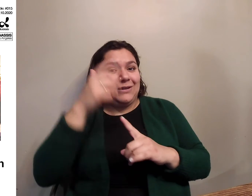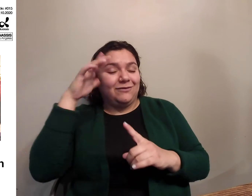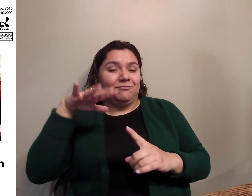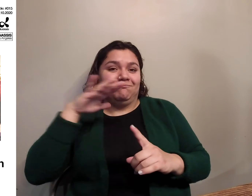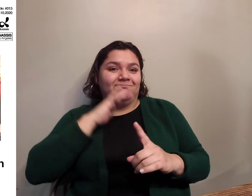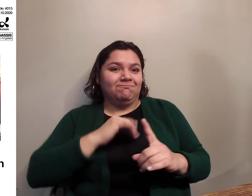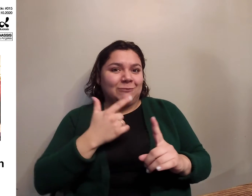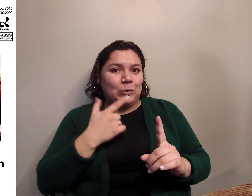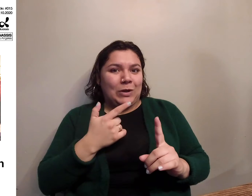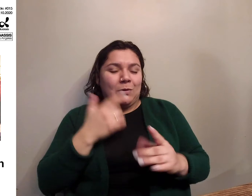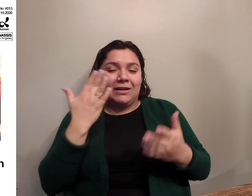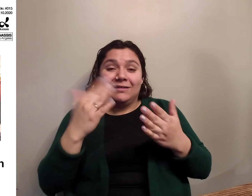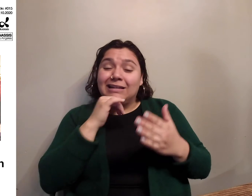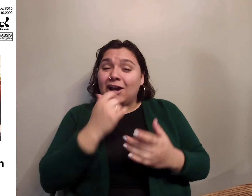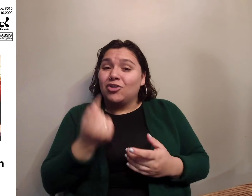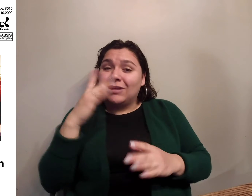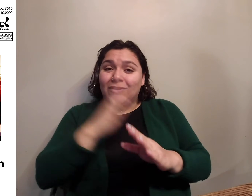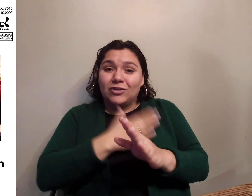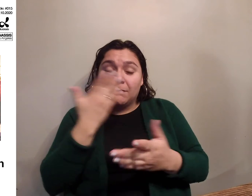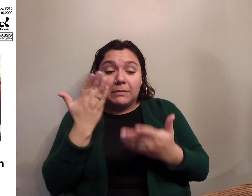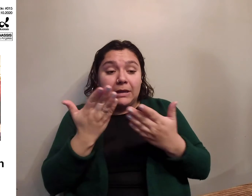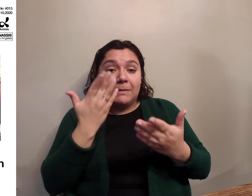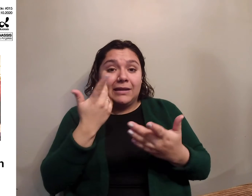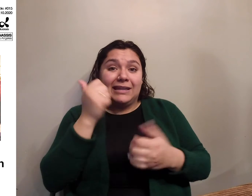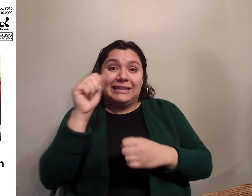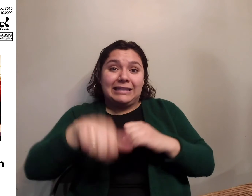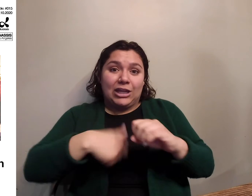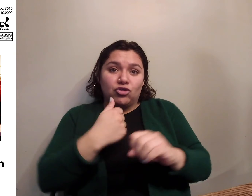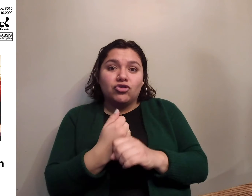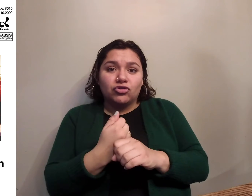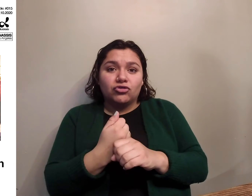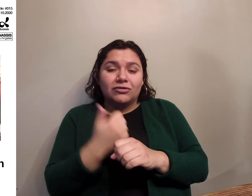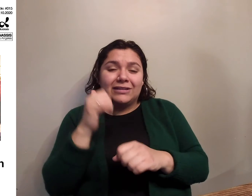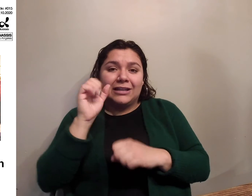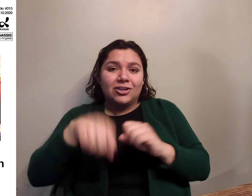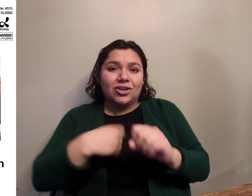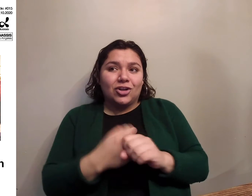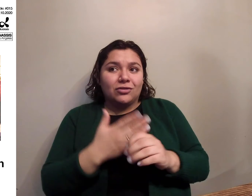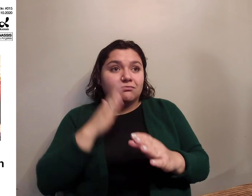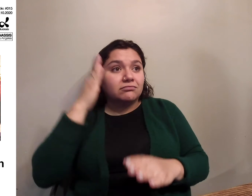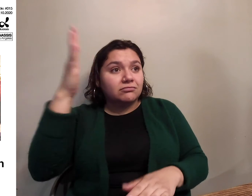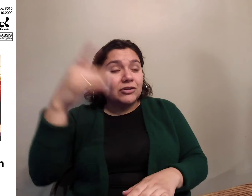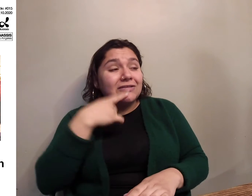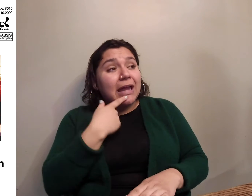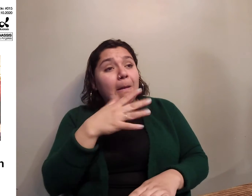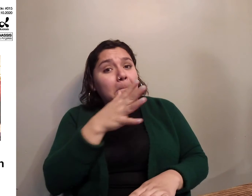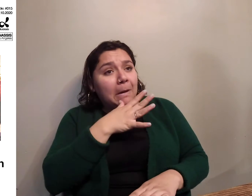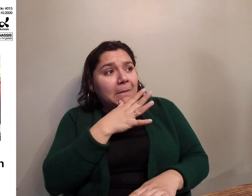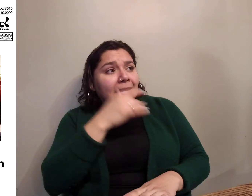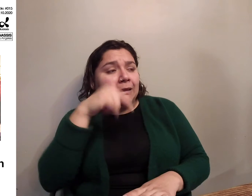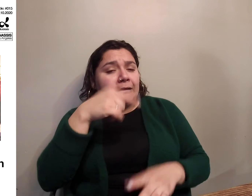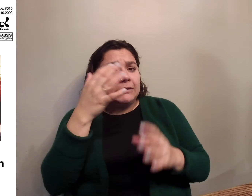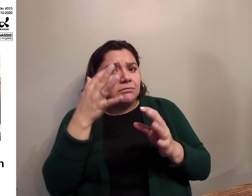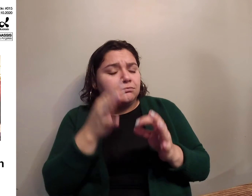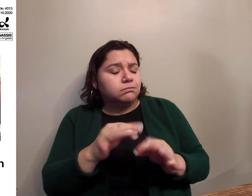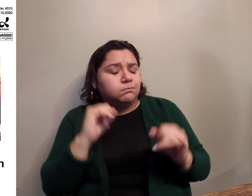song, but maybe in 10 years' time, he'll say to you, Mama, this is extraordinary.